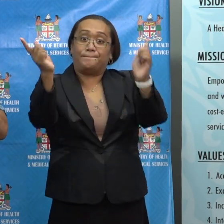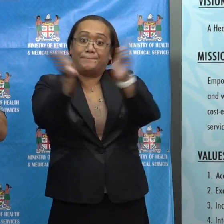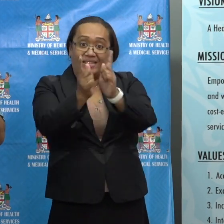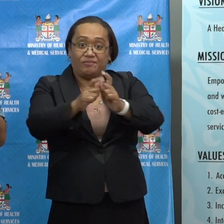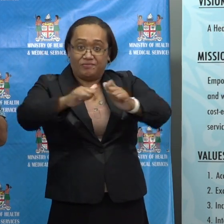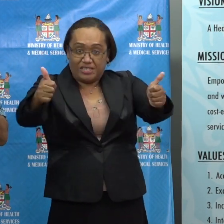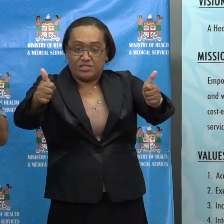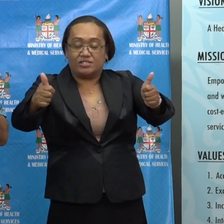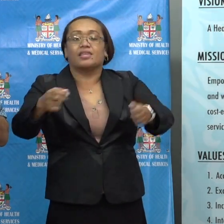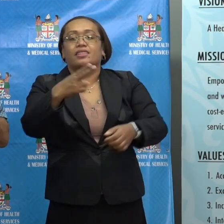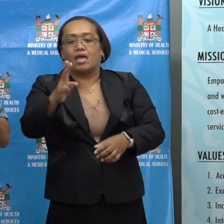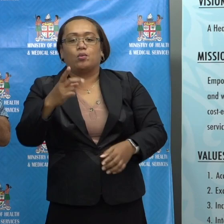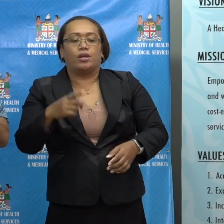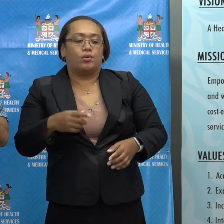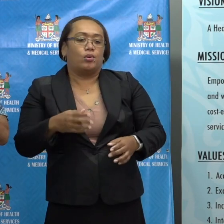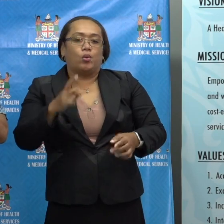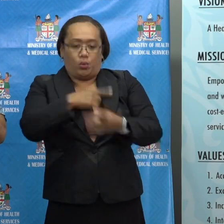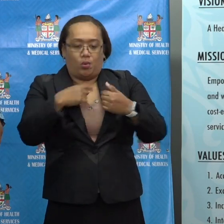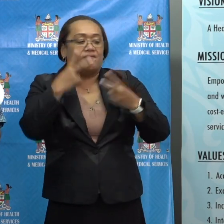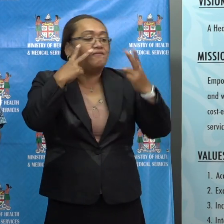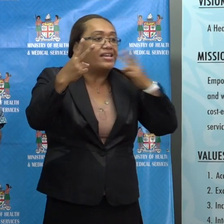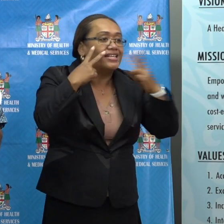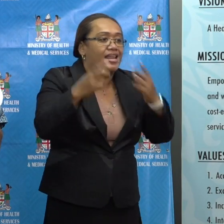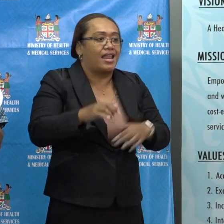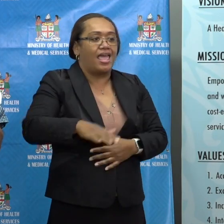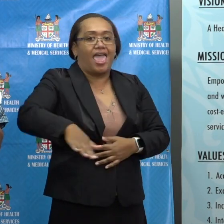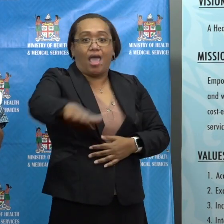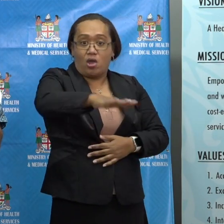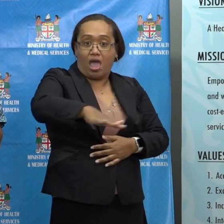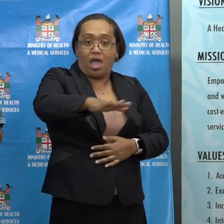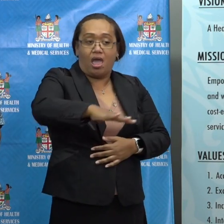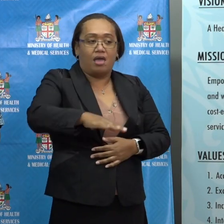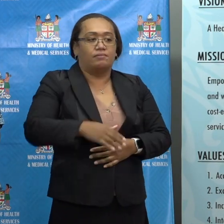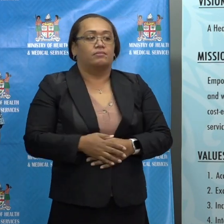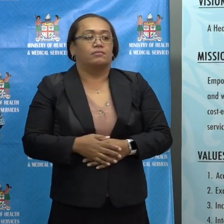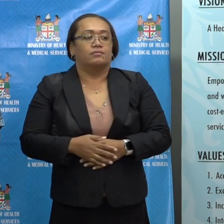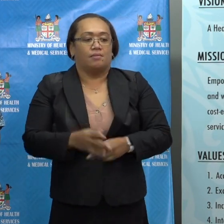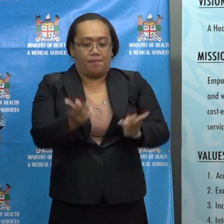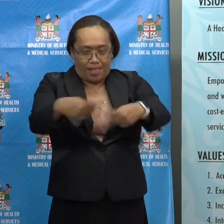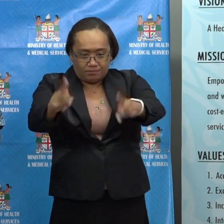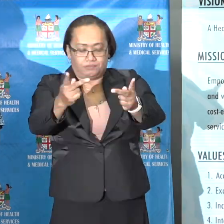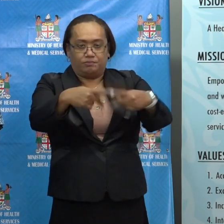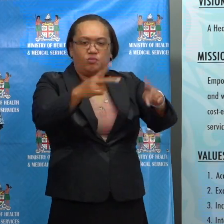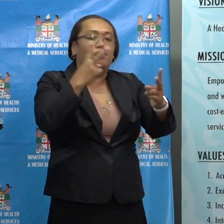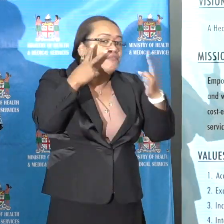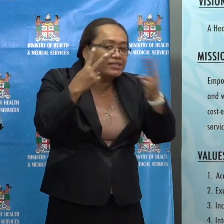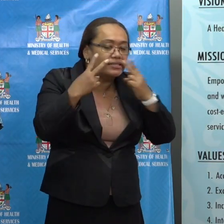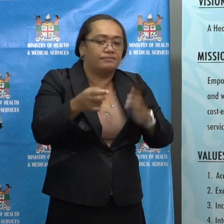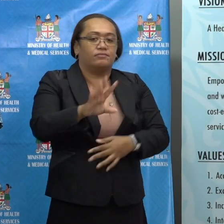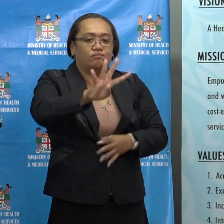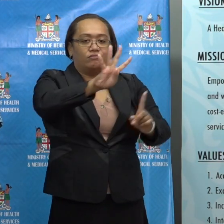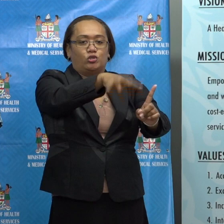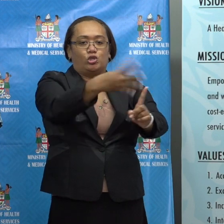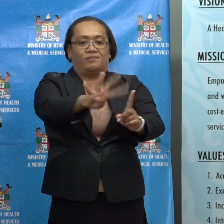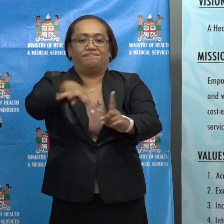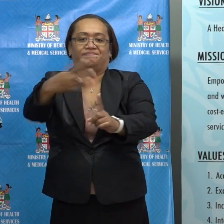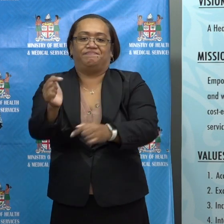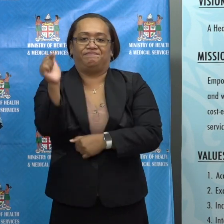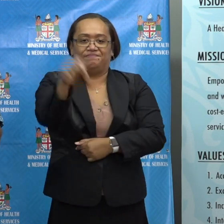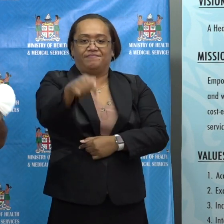all those areas and start setting up a response plan. You notice that the diagnosis actually was